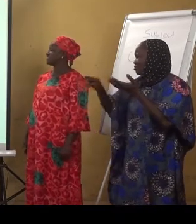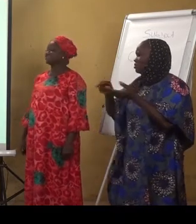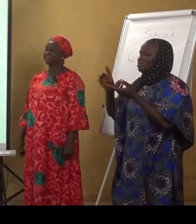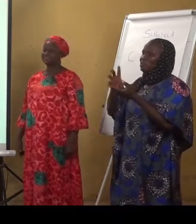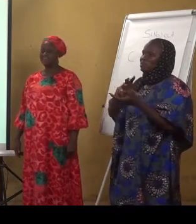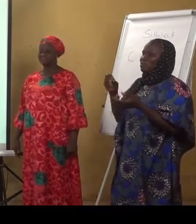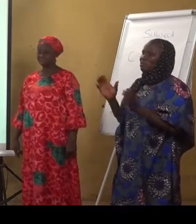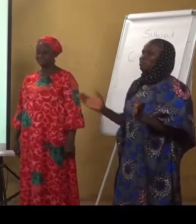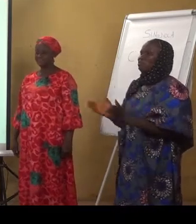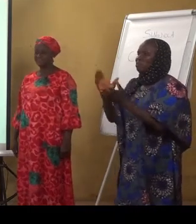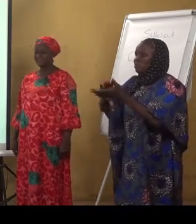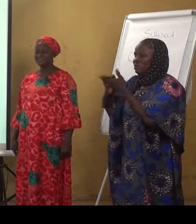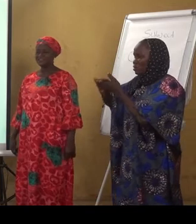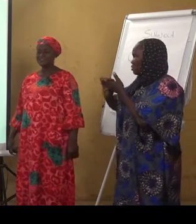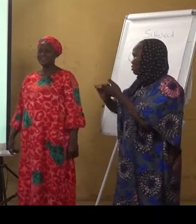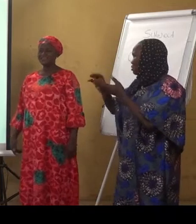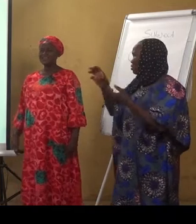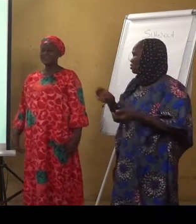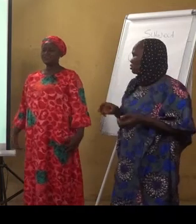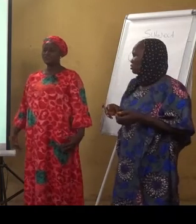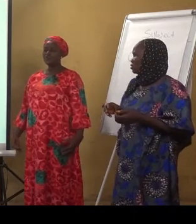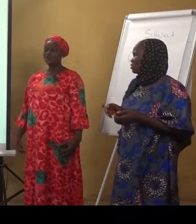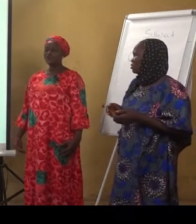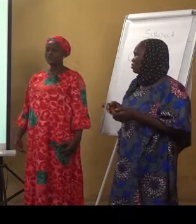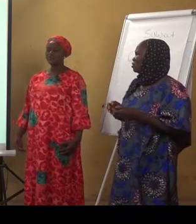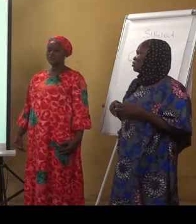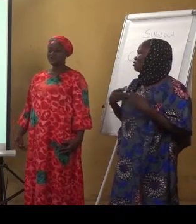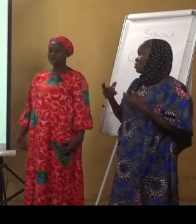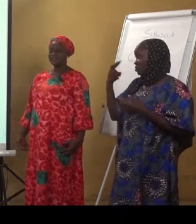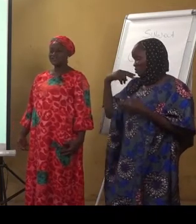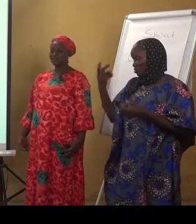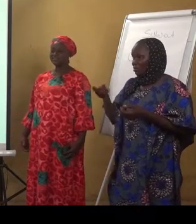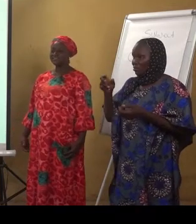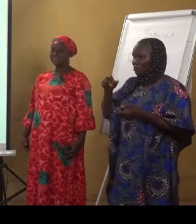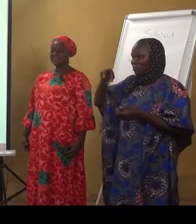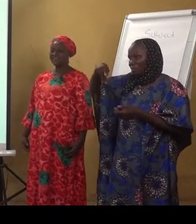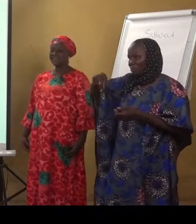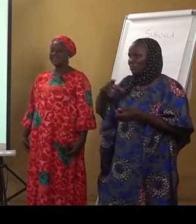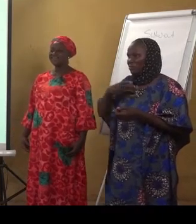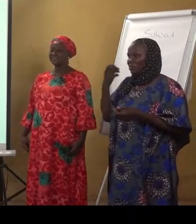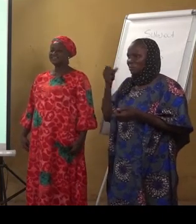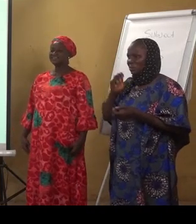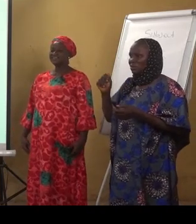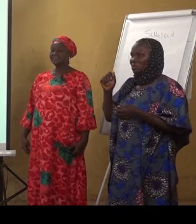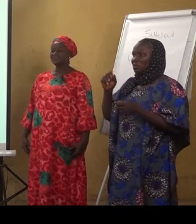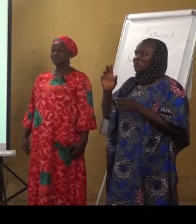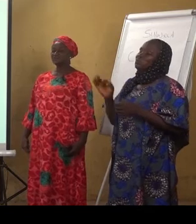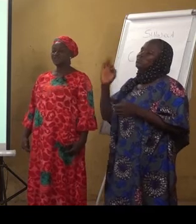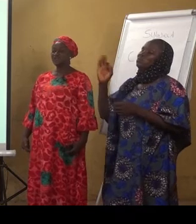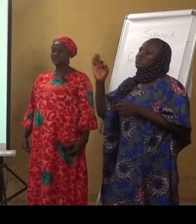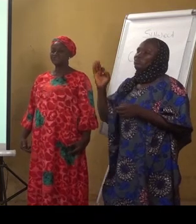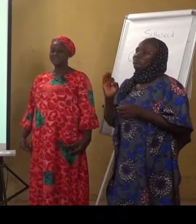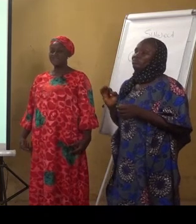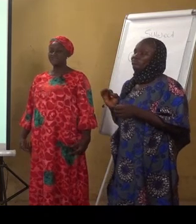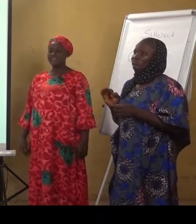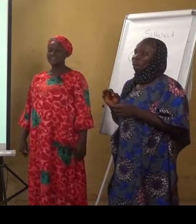Christianity in his lifetime. You see, Paul was a preacher and he was